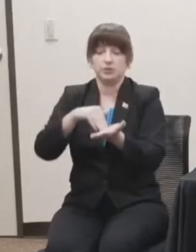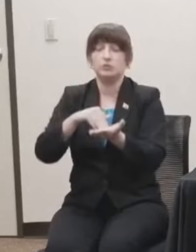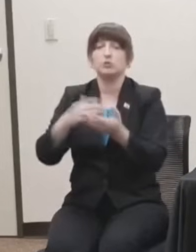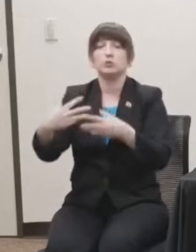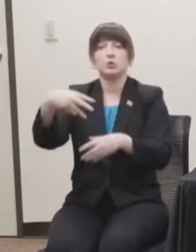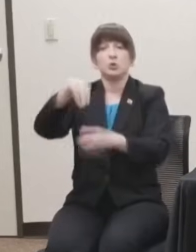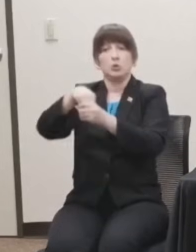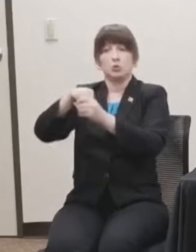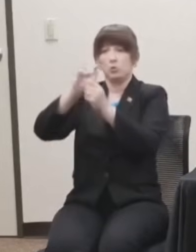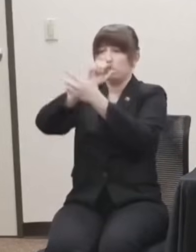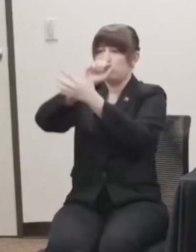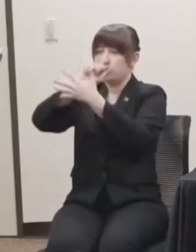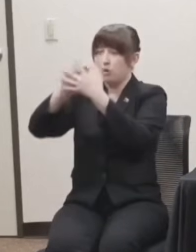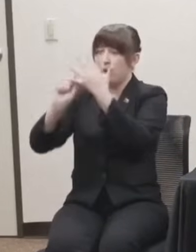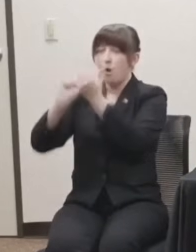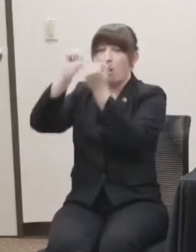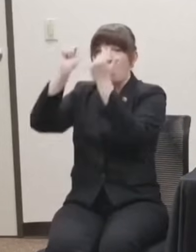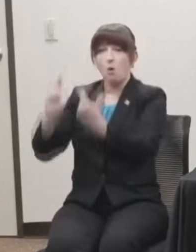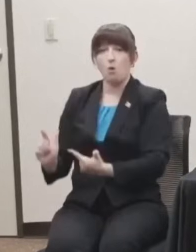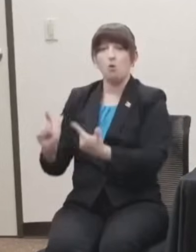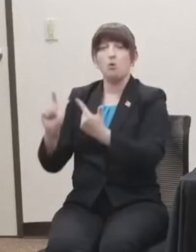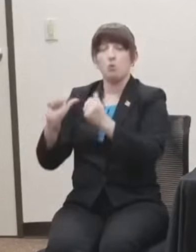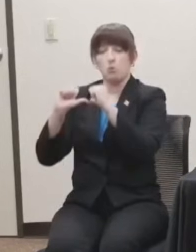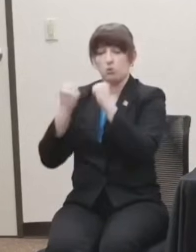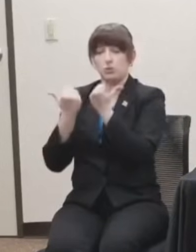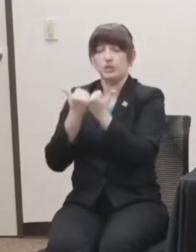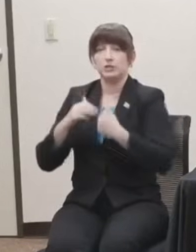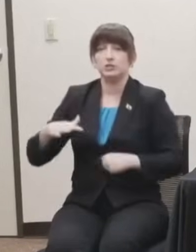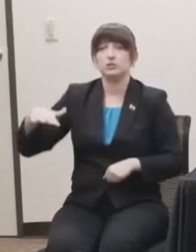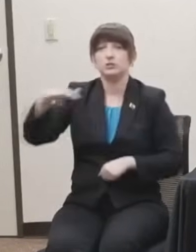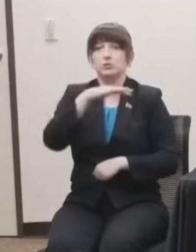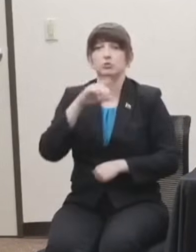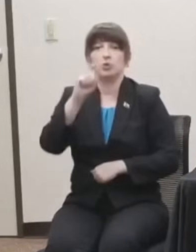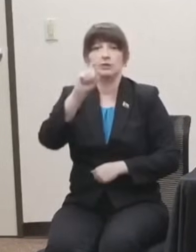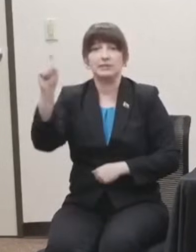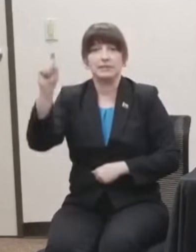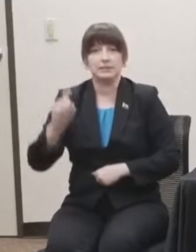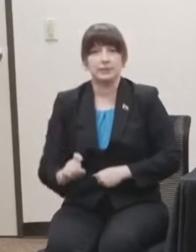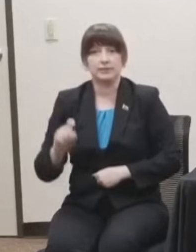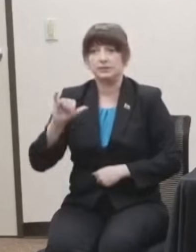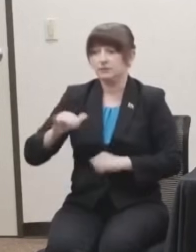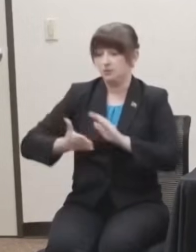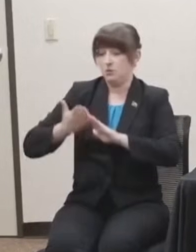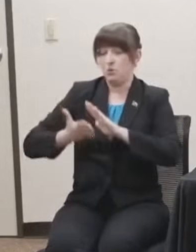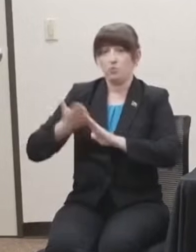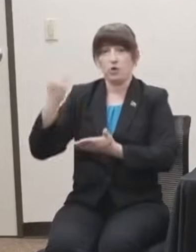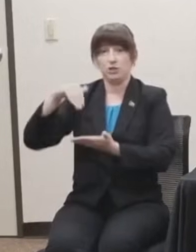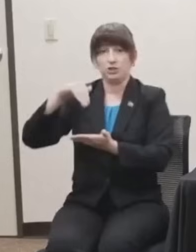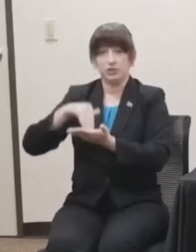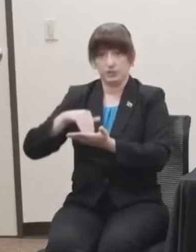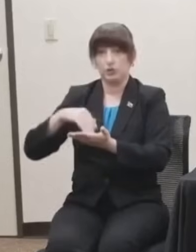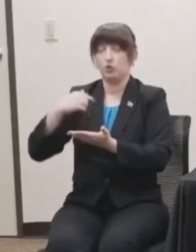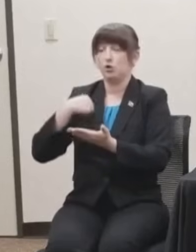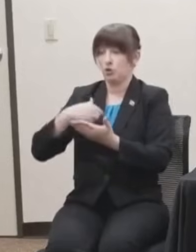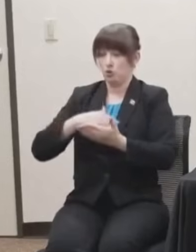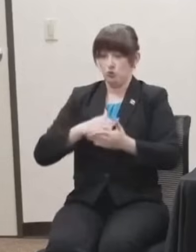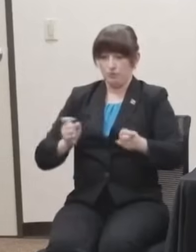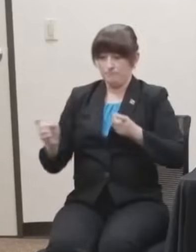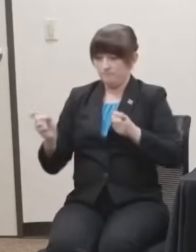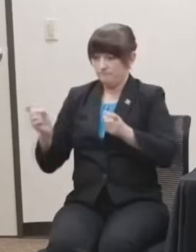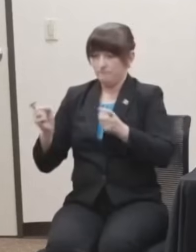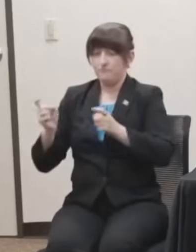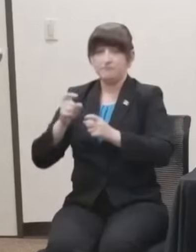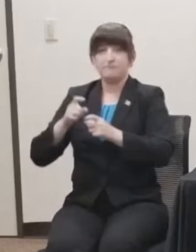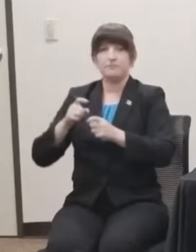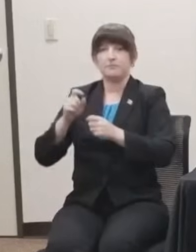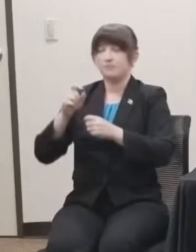operates across the interagency in Texas. So inside that operations center, we can ensure that the right asset is going